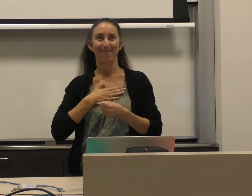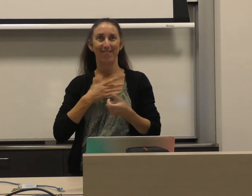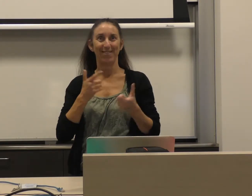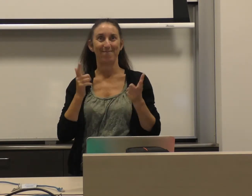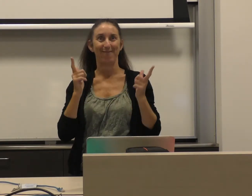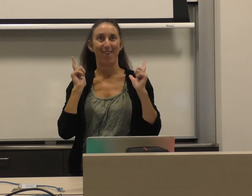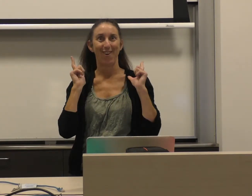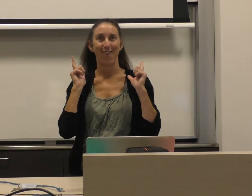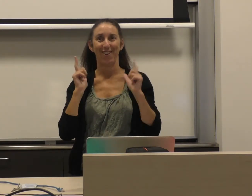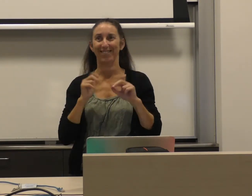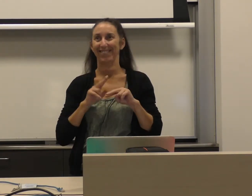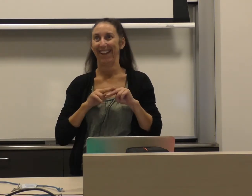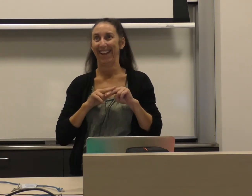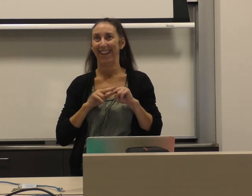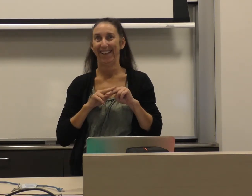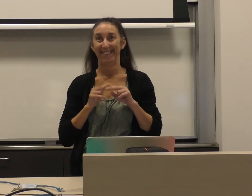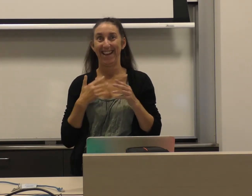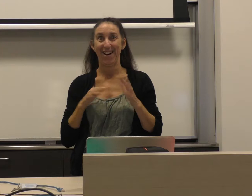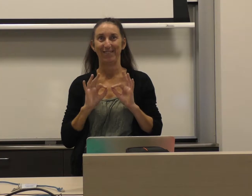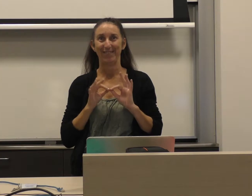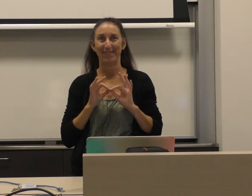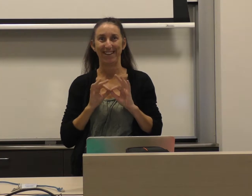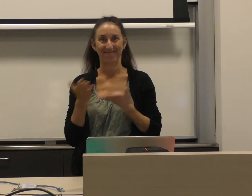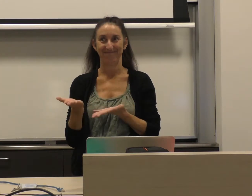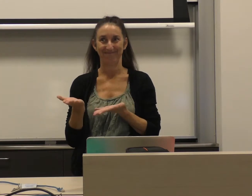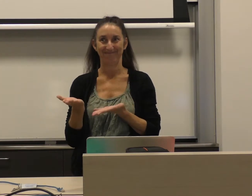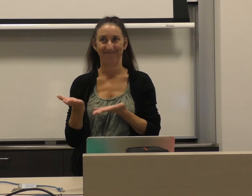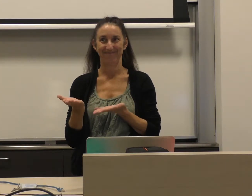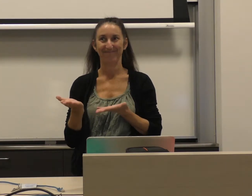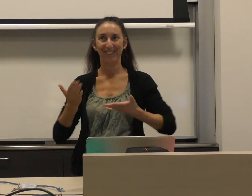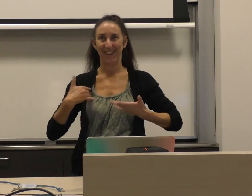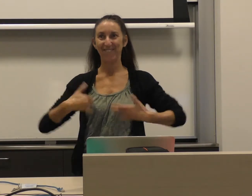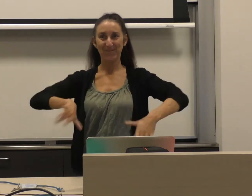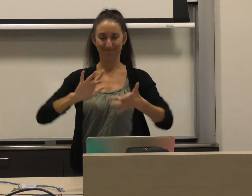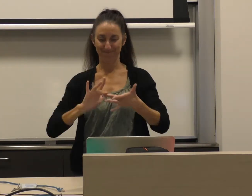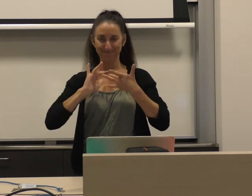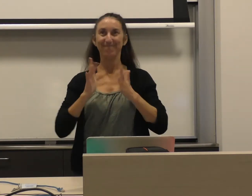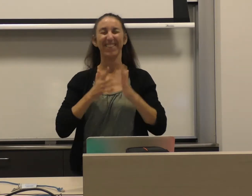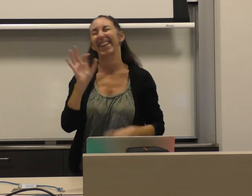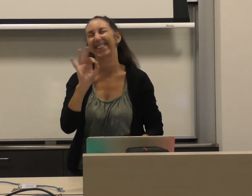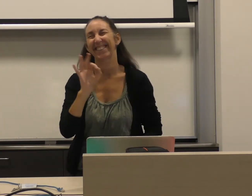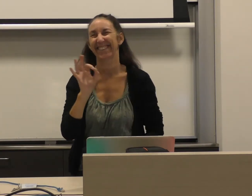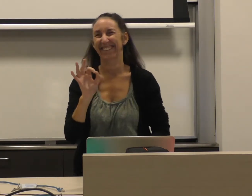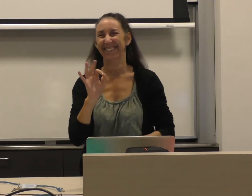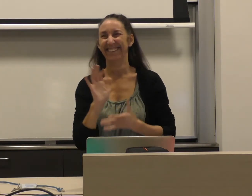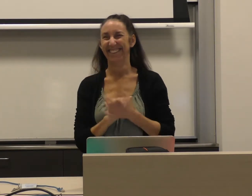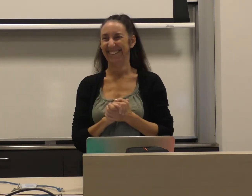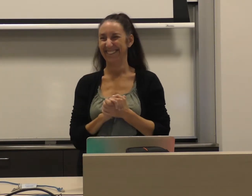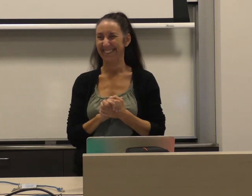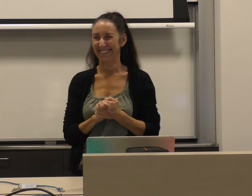So Neil, our manager, has stepped in to fill that gap. So be on your best